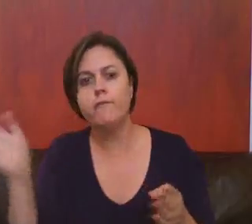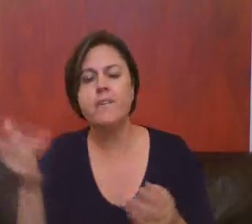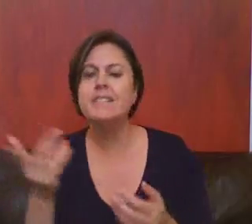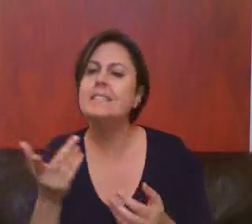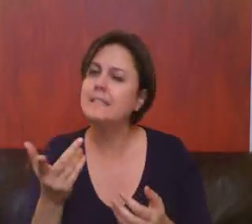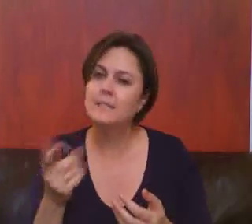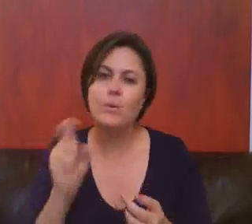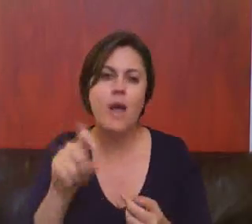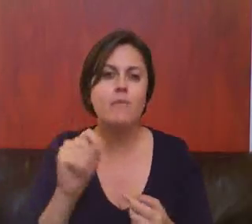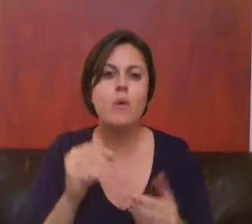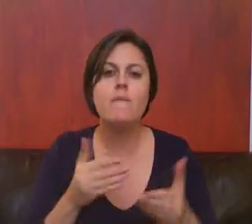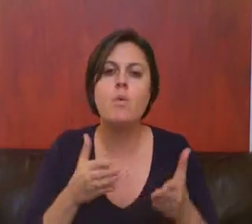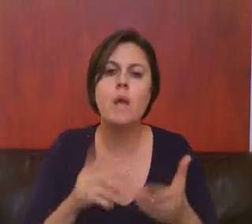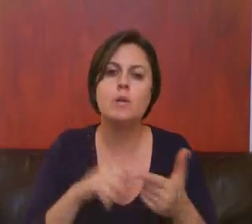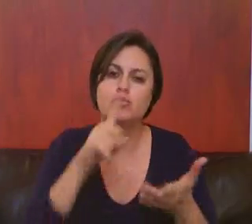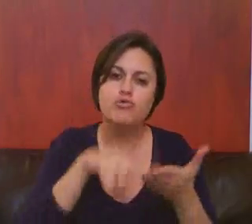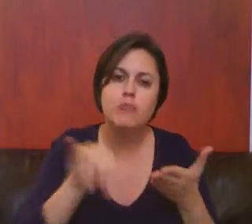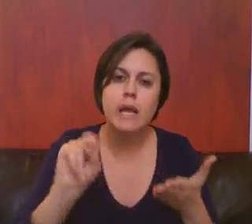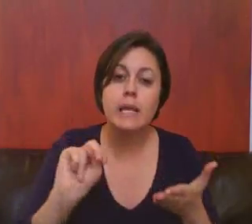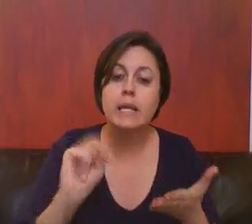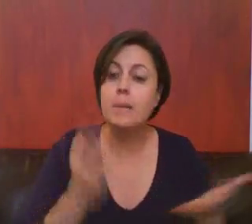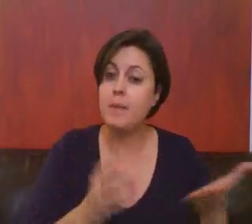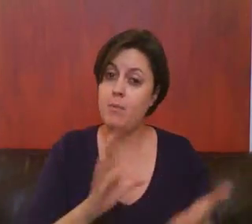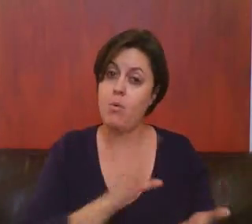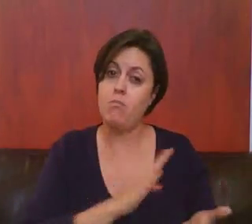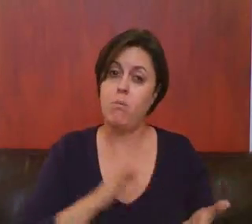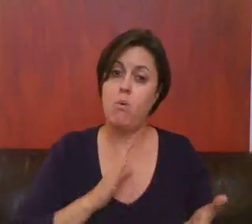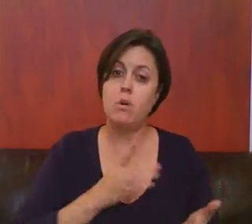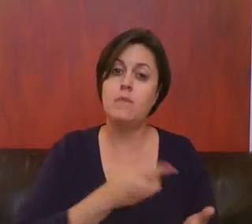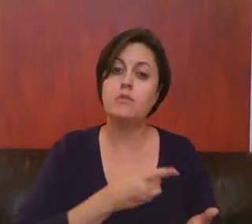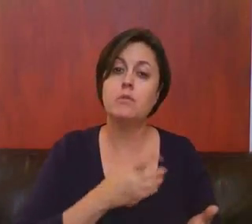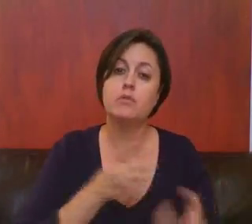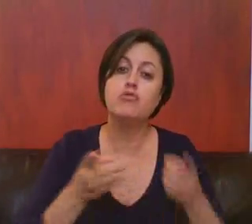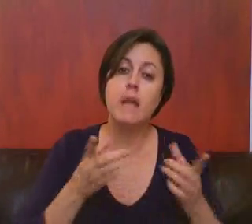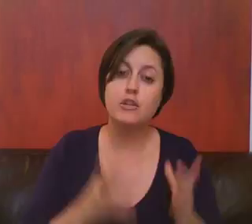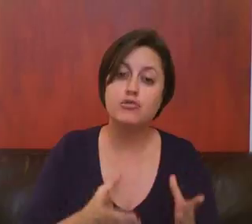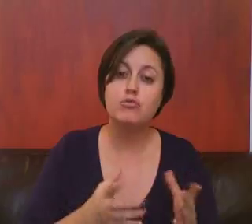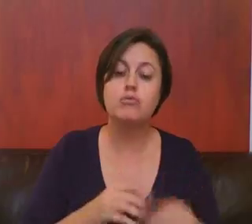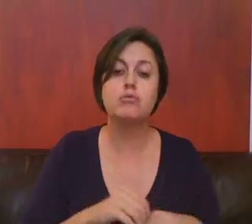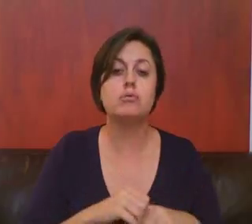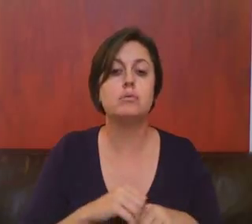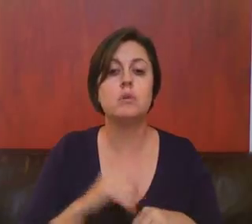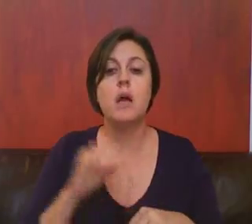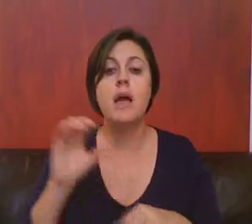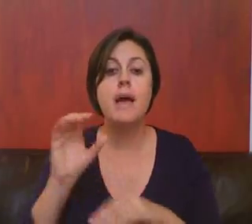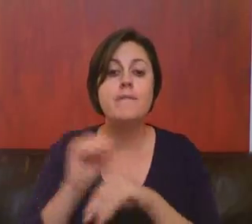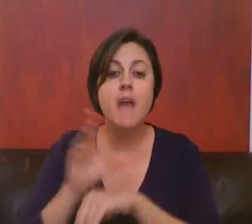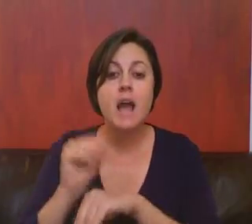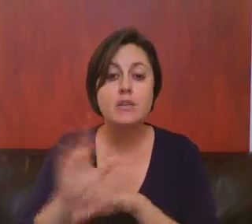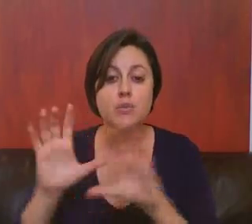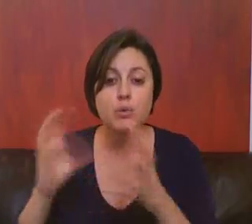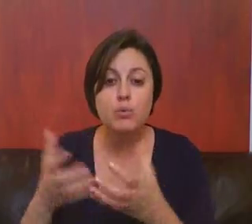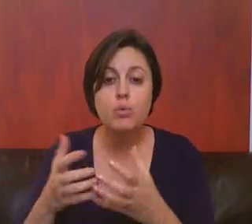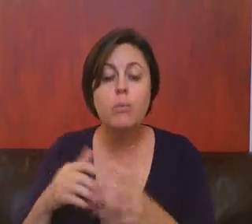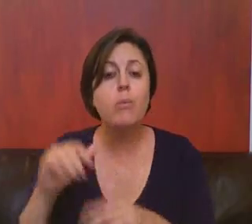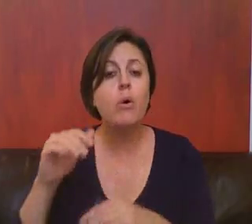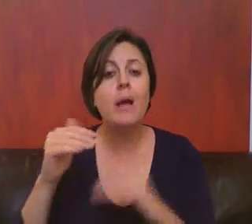directors, a board of advisors, a peer mentoring group, as you get started, make sure